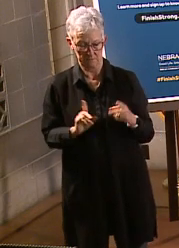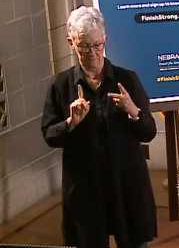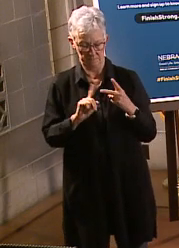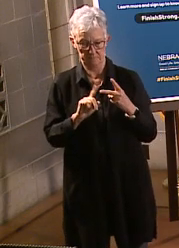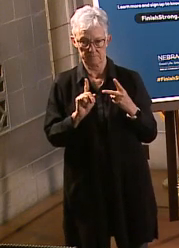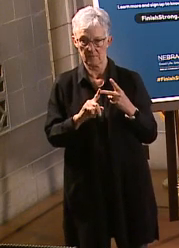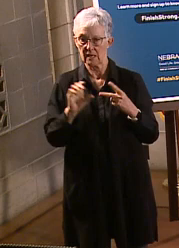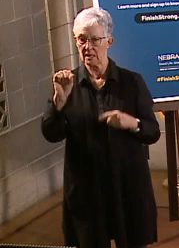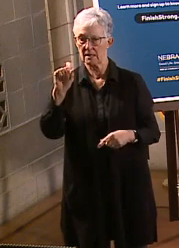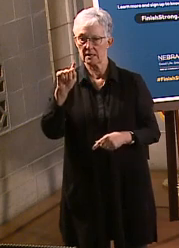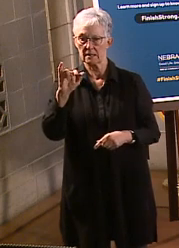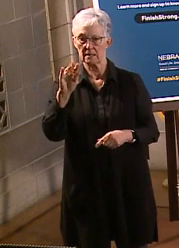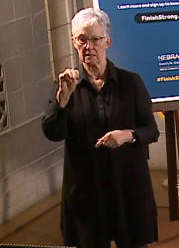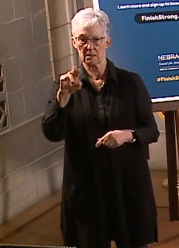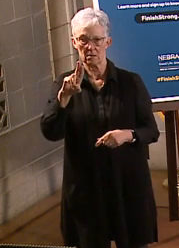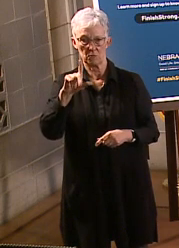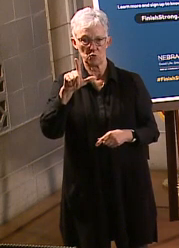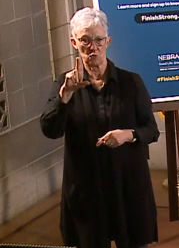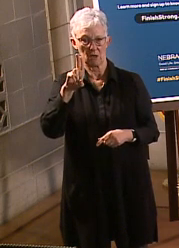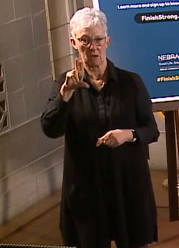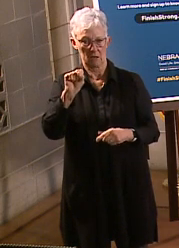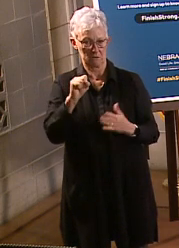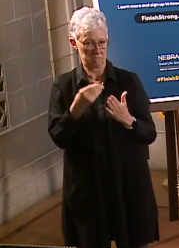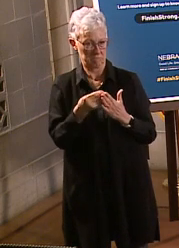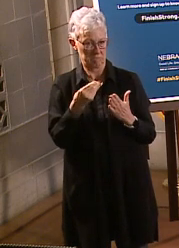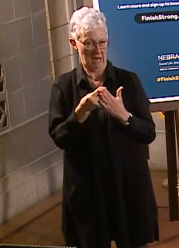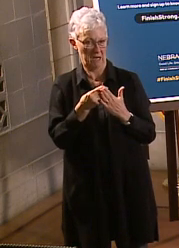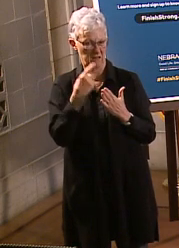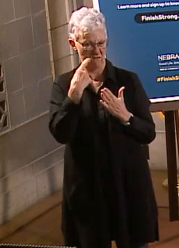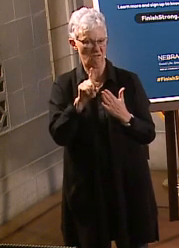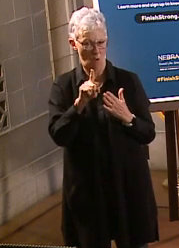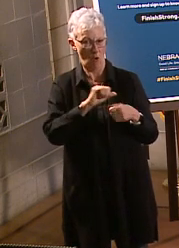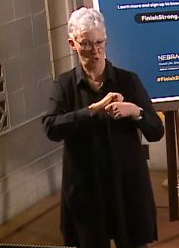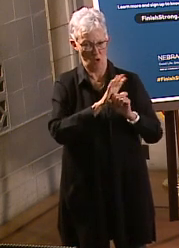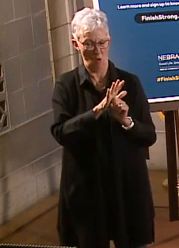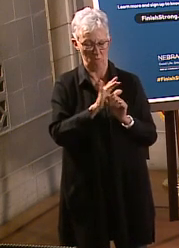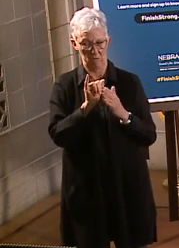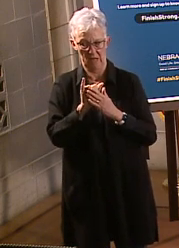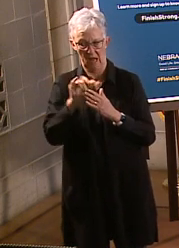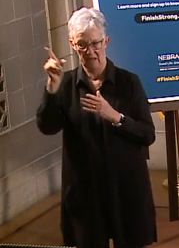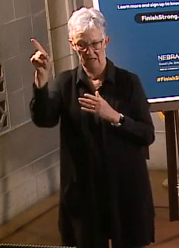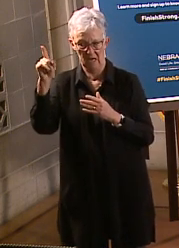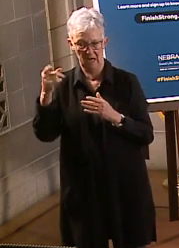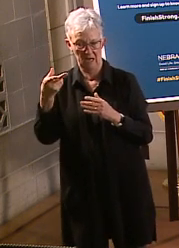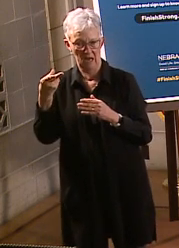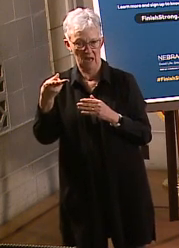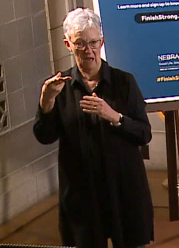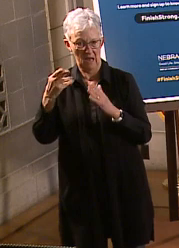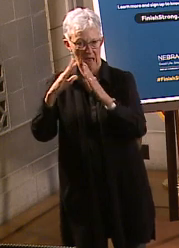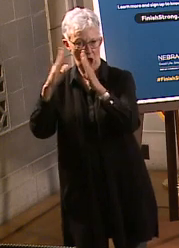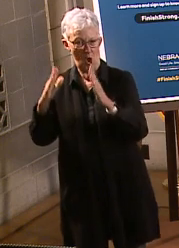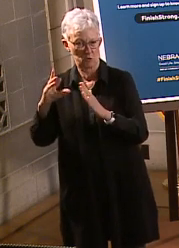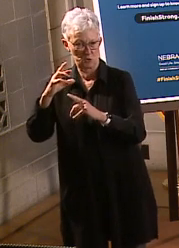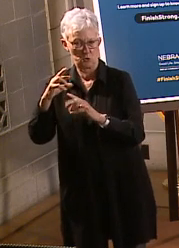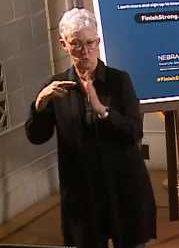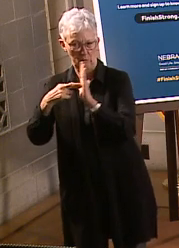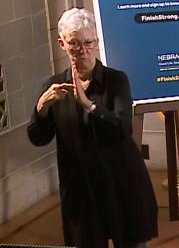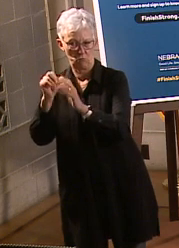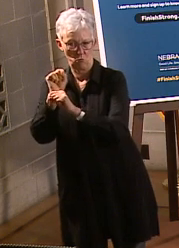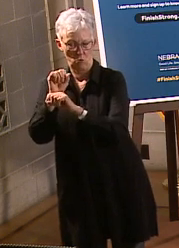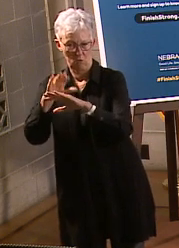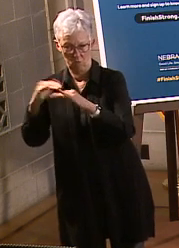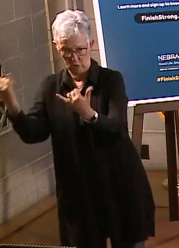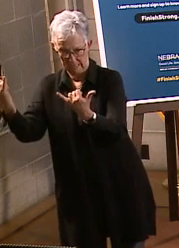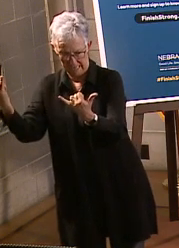stimulus package that the House is working on right now. And I just want to comment on this because this is something they're talking about